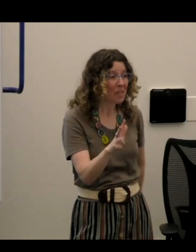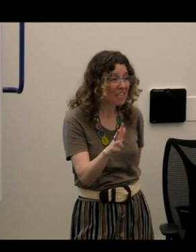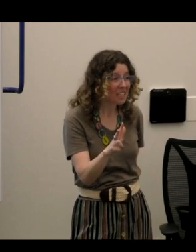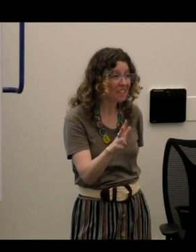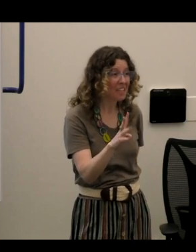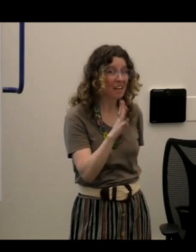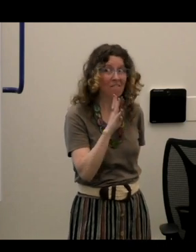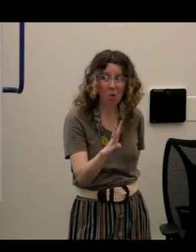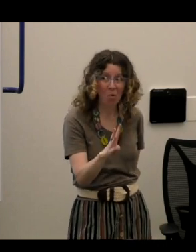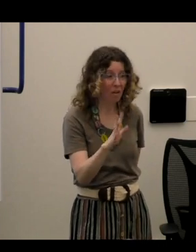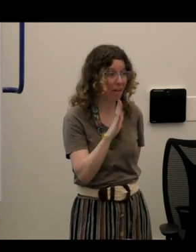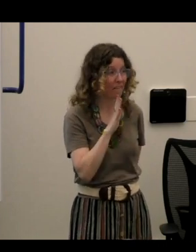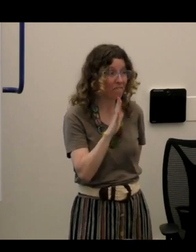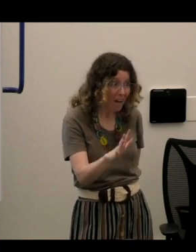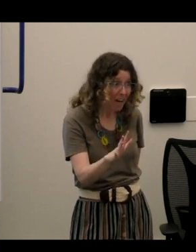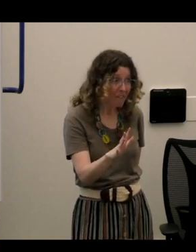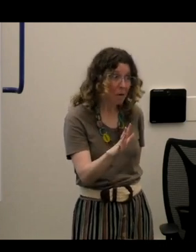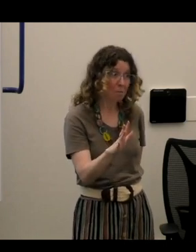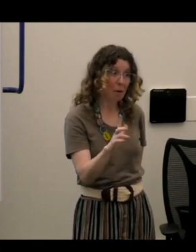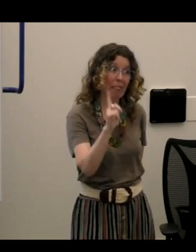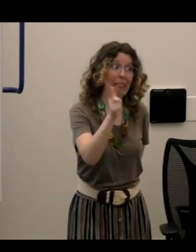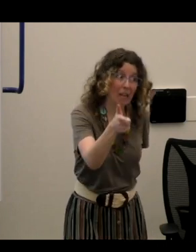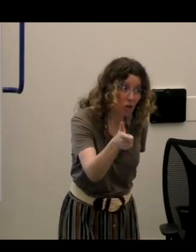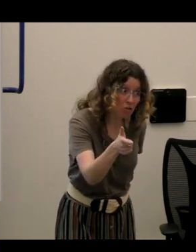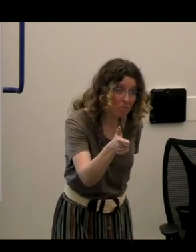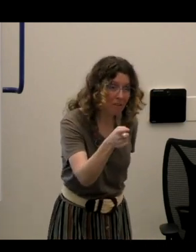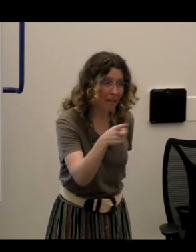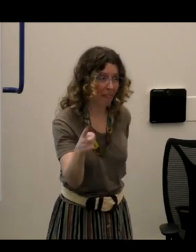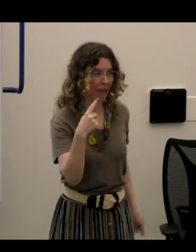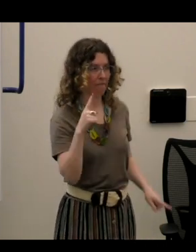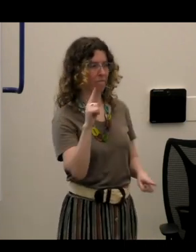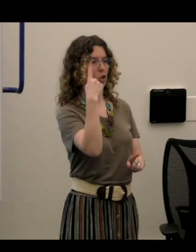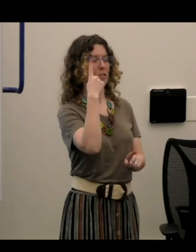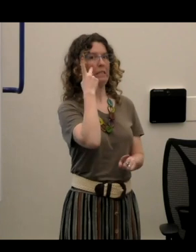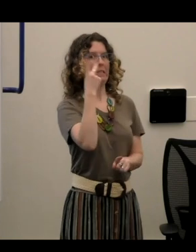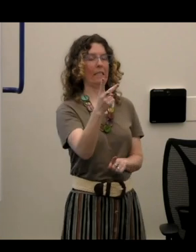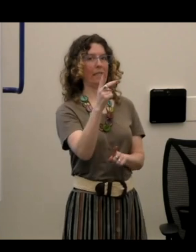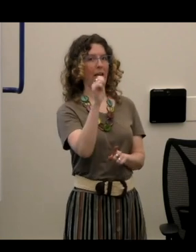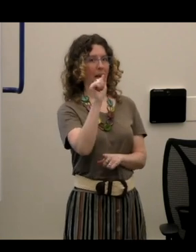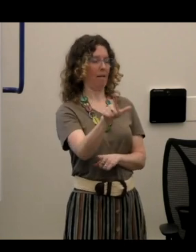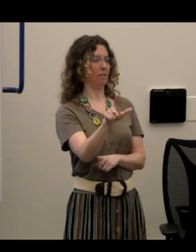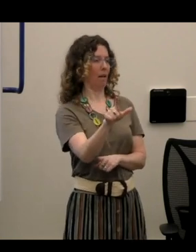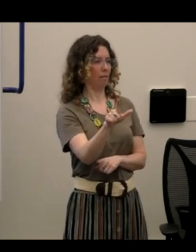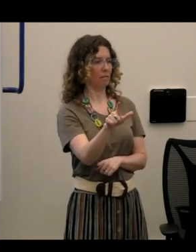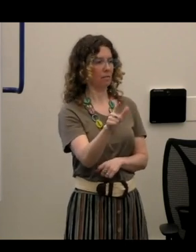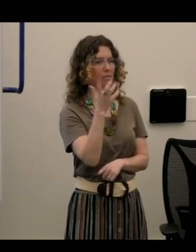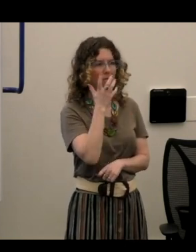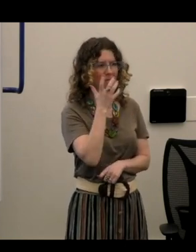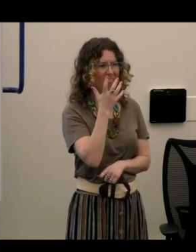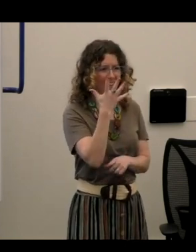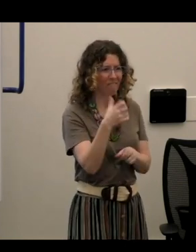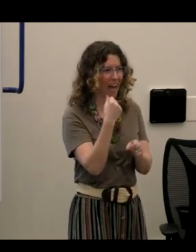Now, being born to a hearing family, it won't be maybe until they're 3 or 4 or 5 before they first see